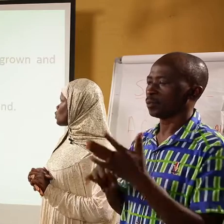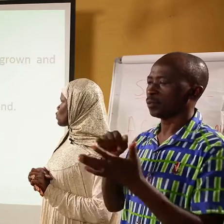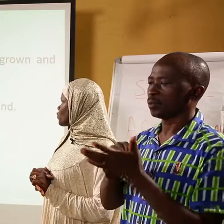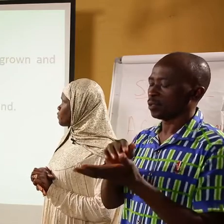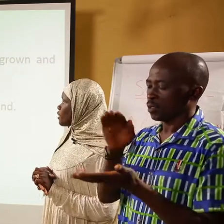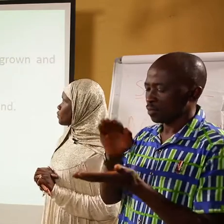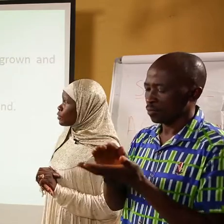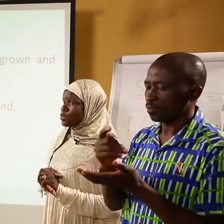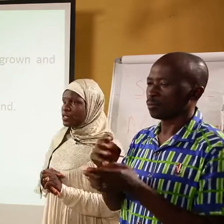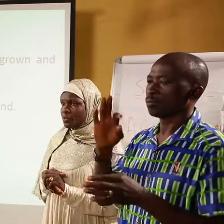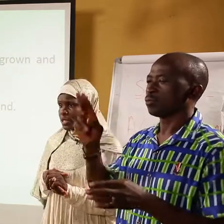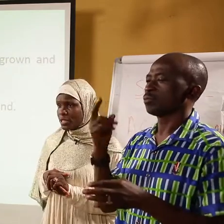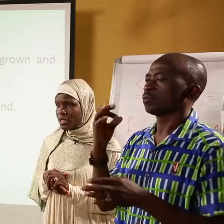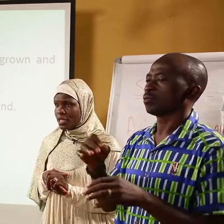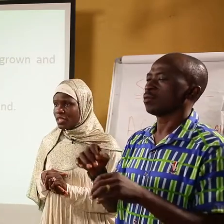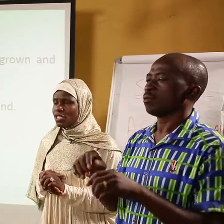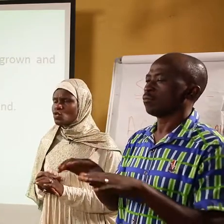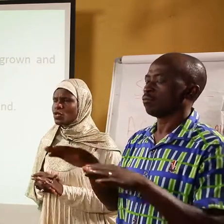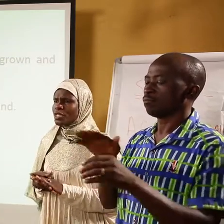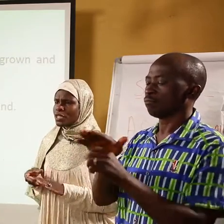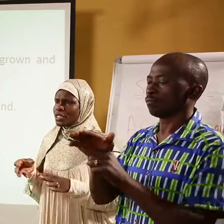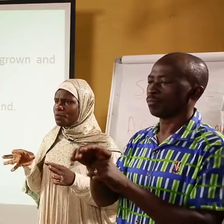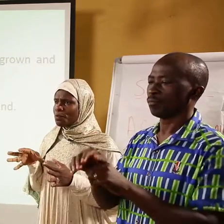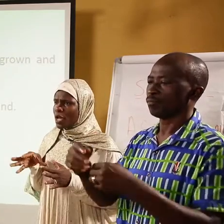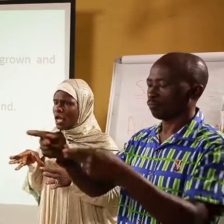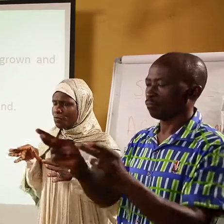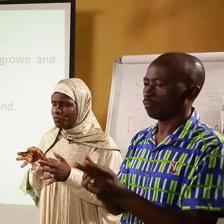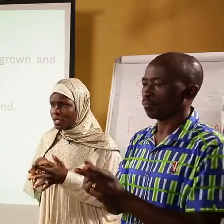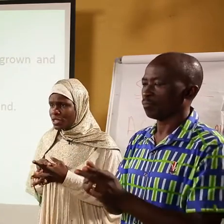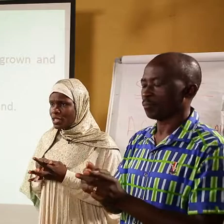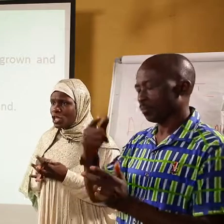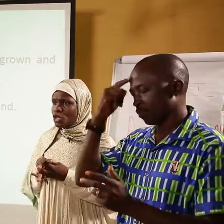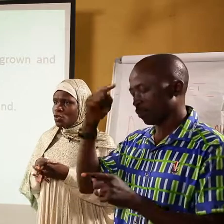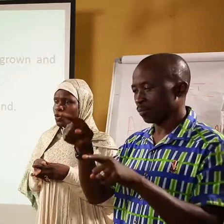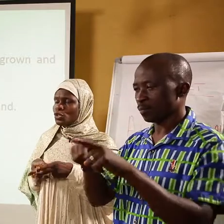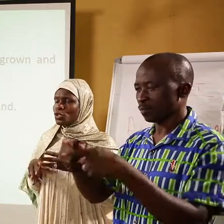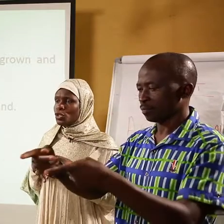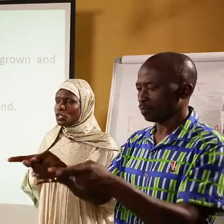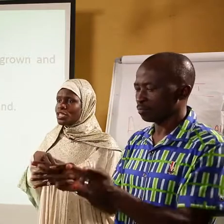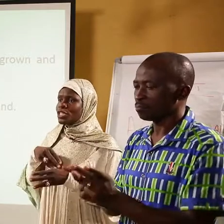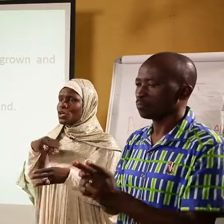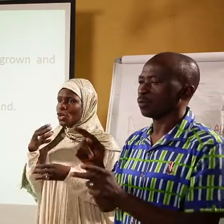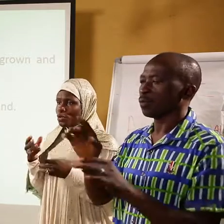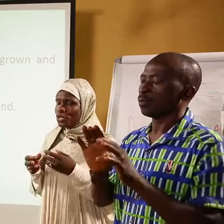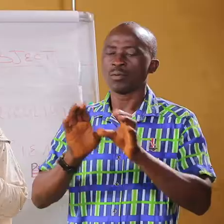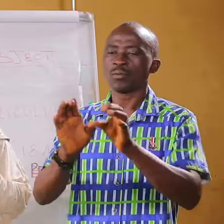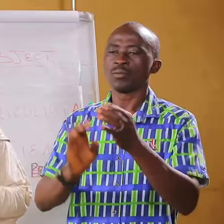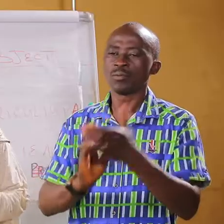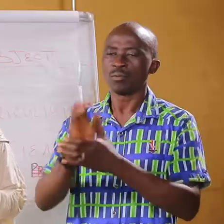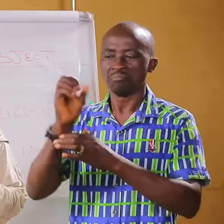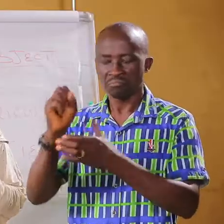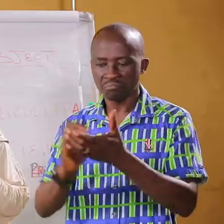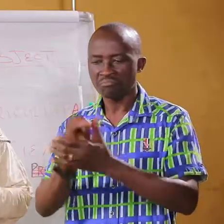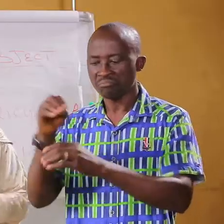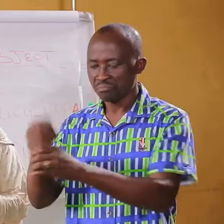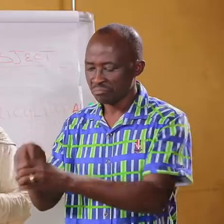maximizes the use of available space. Since we are using the same field, you are continuously cropping,